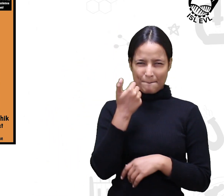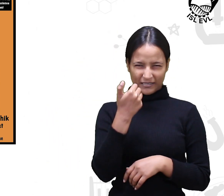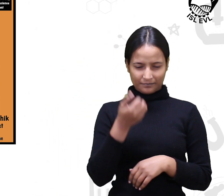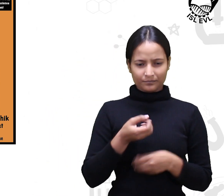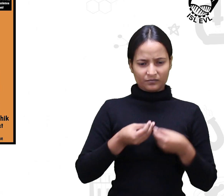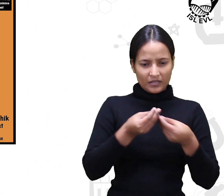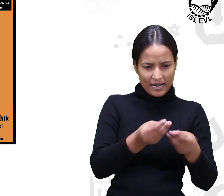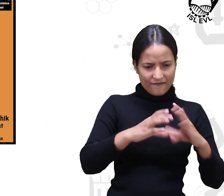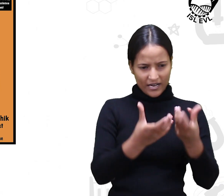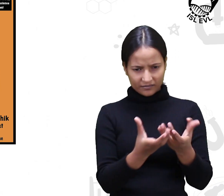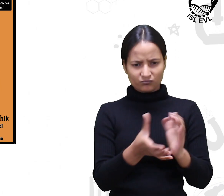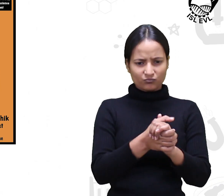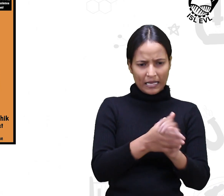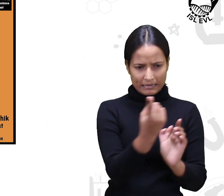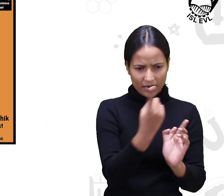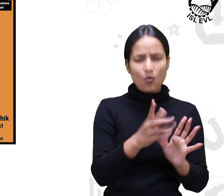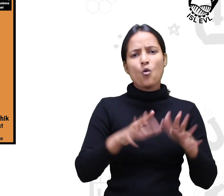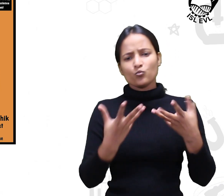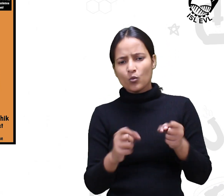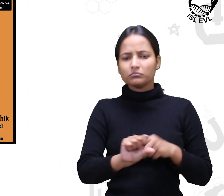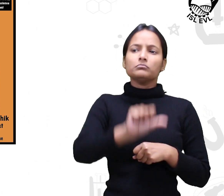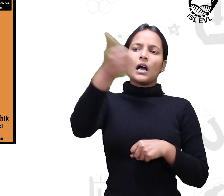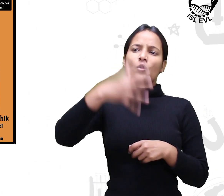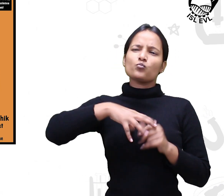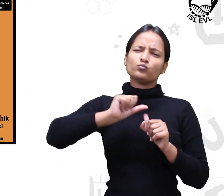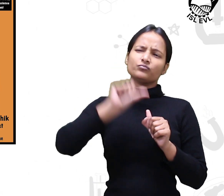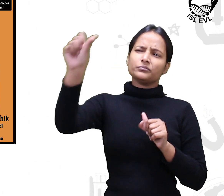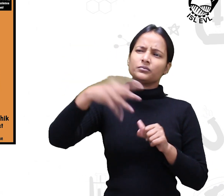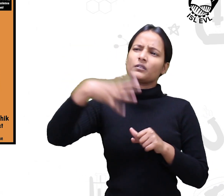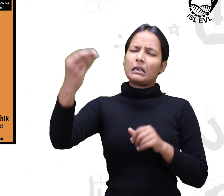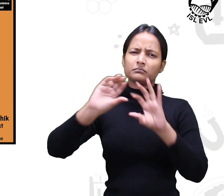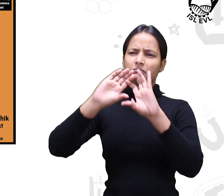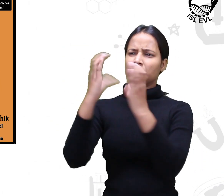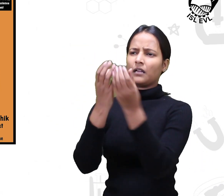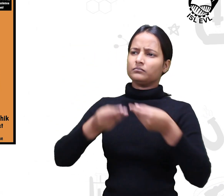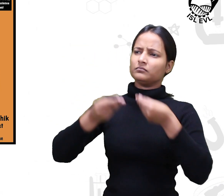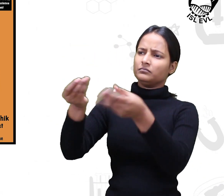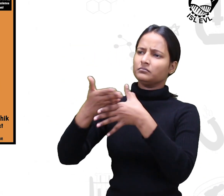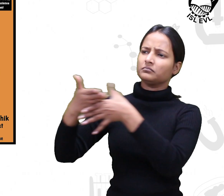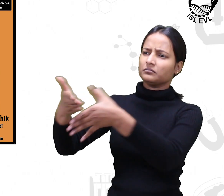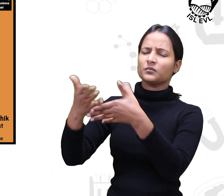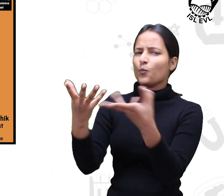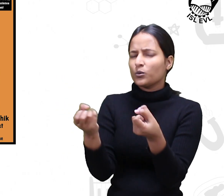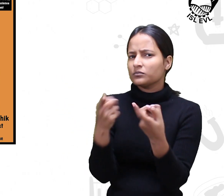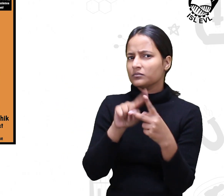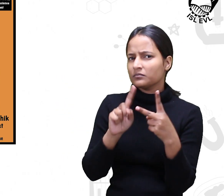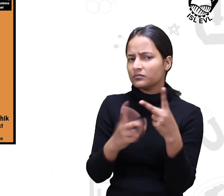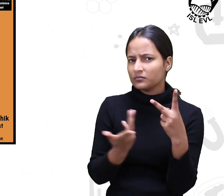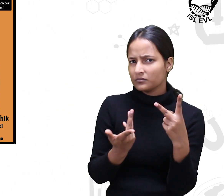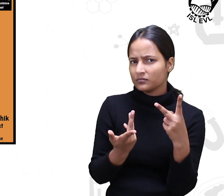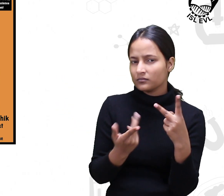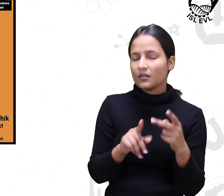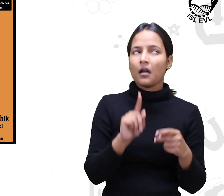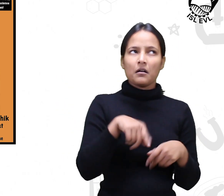share pens among your friends if you are in a same classroom than, let's say, you were spread across different